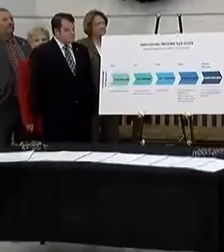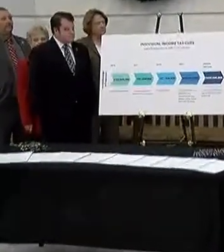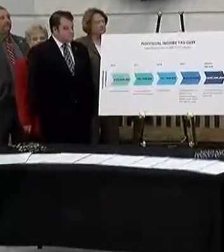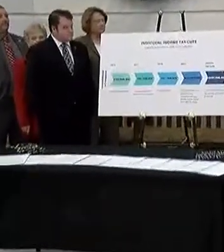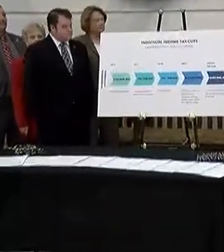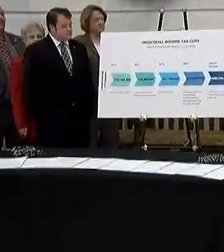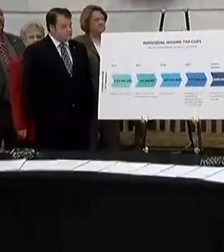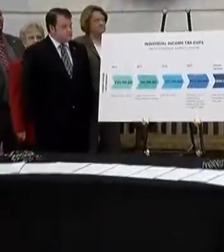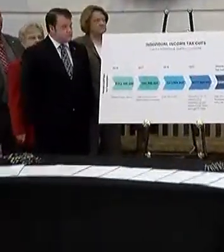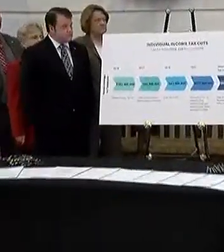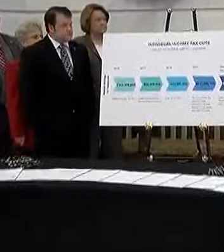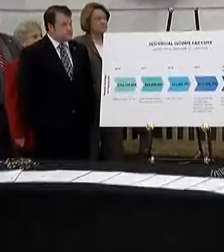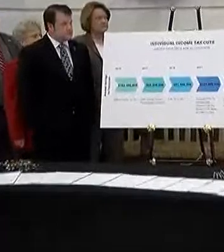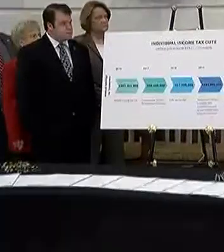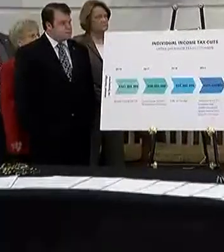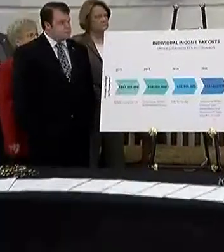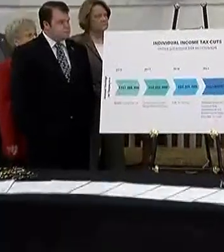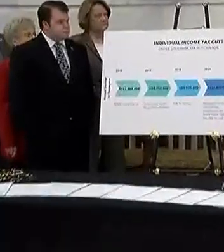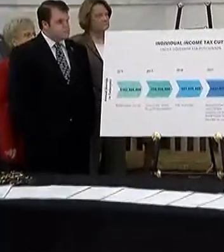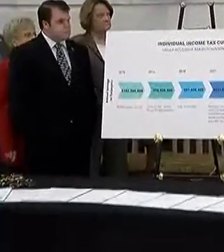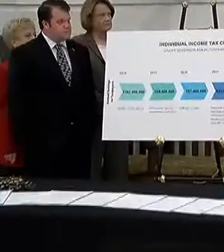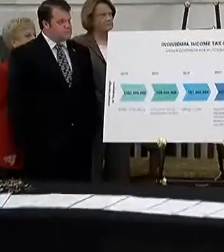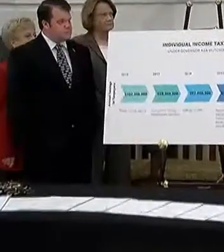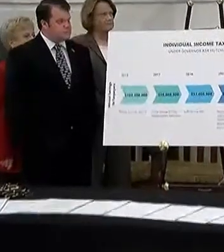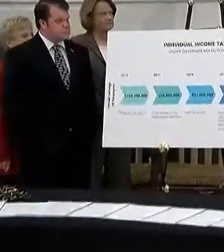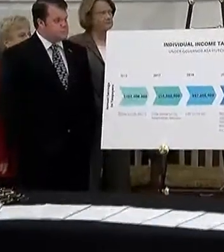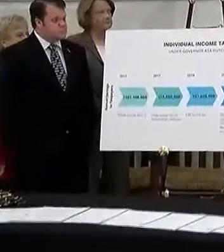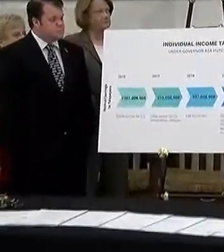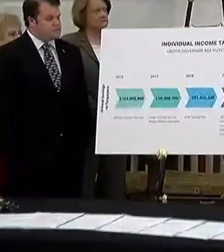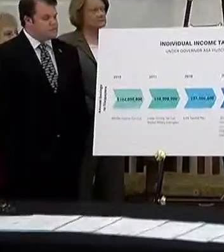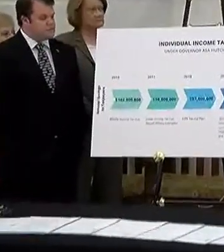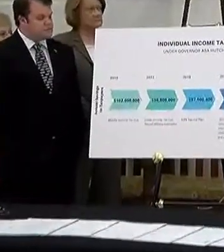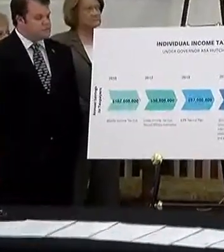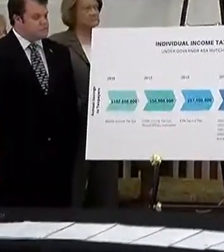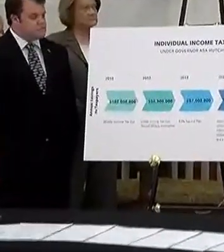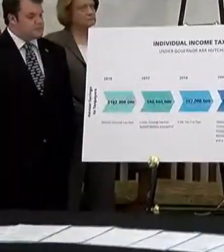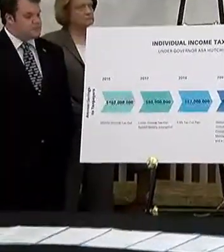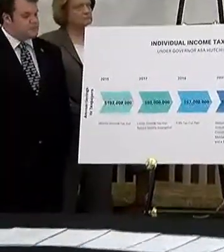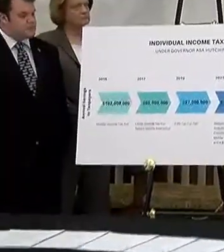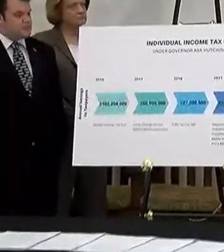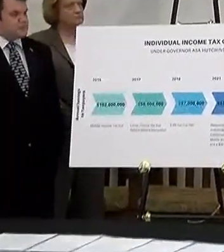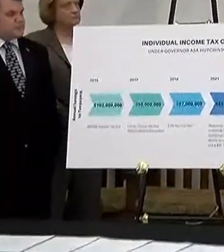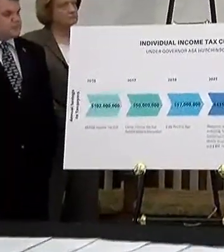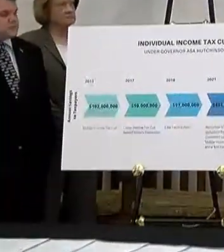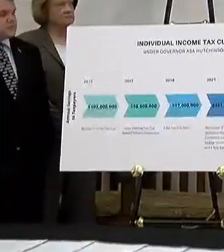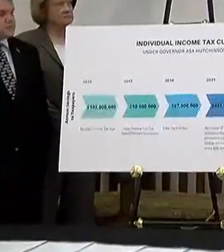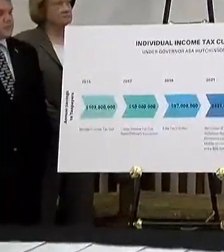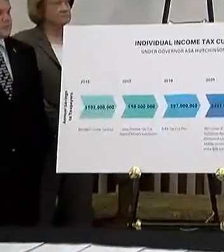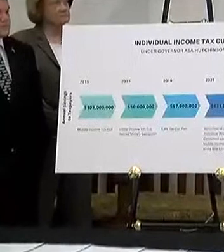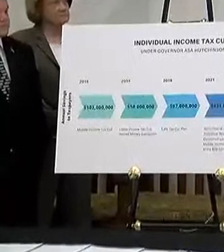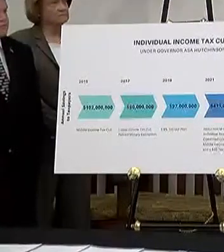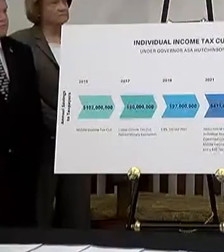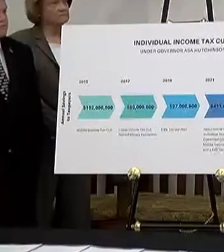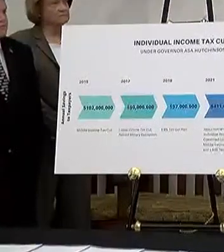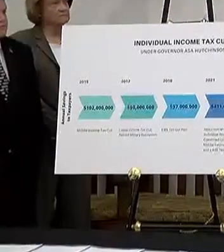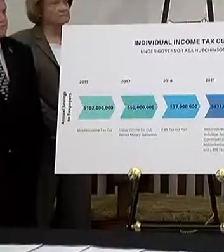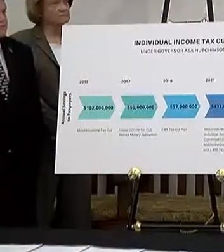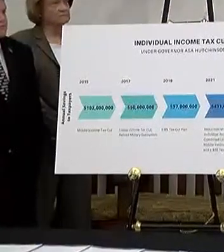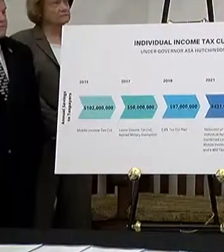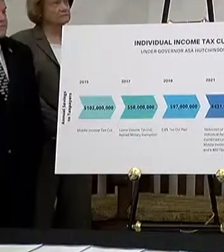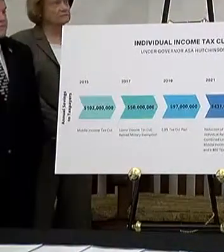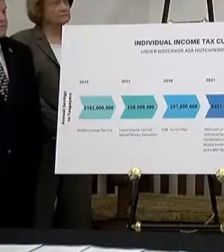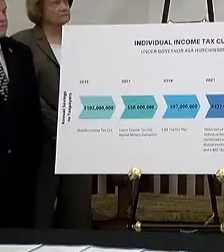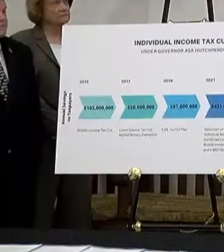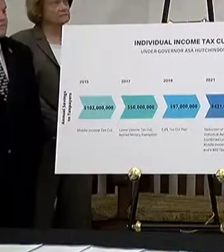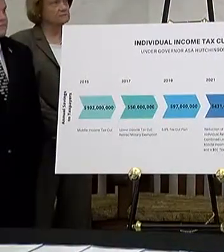next session with the low income $50 million tax cut for low income individuals. We followed